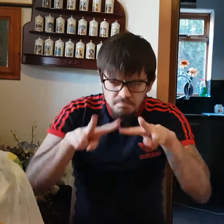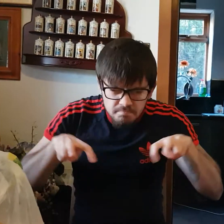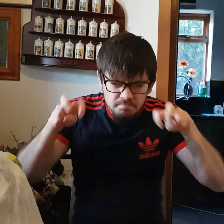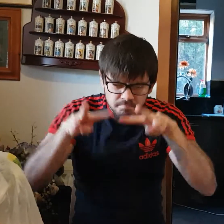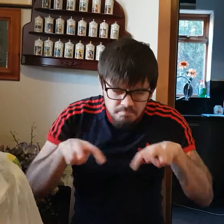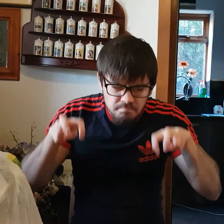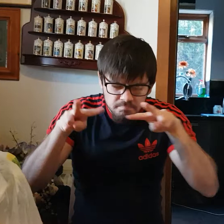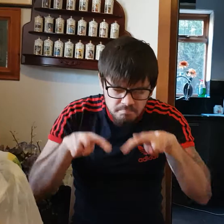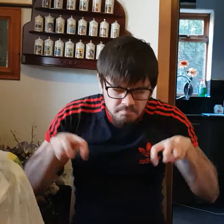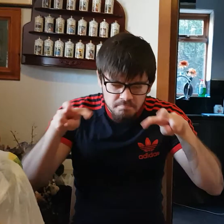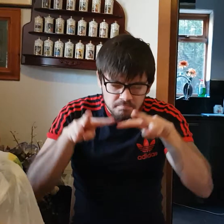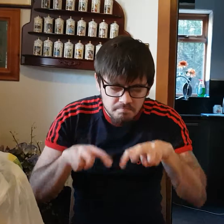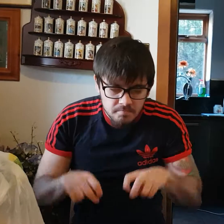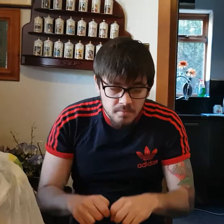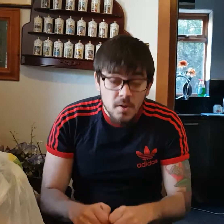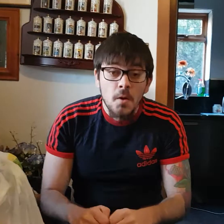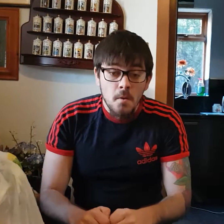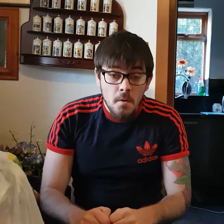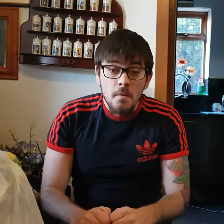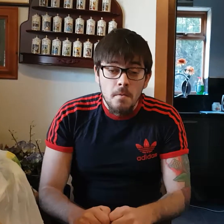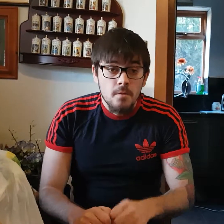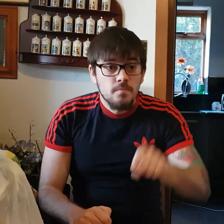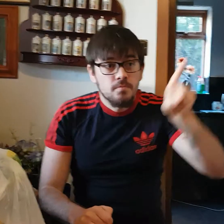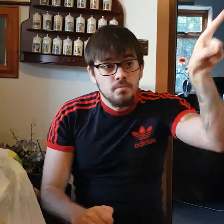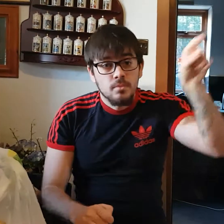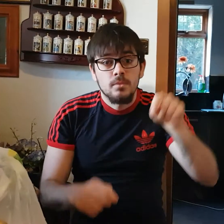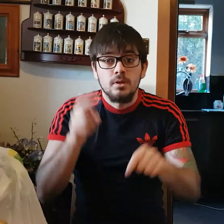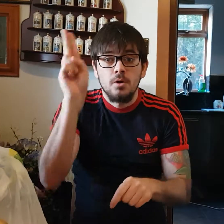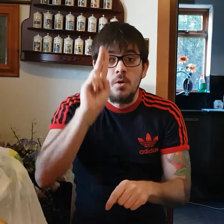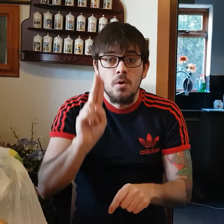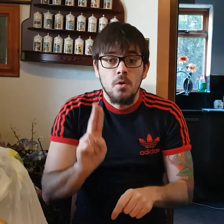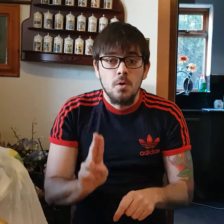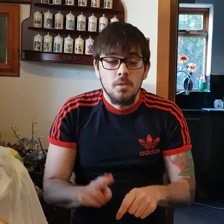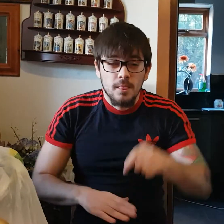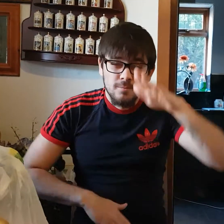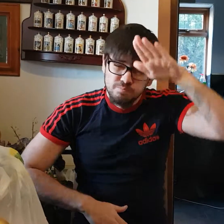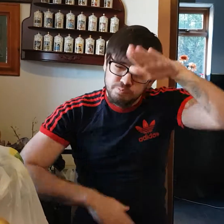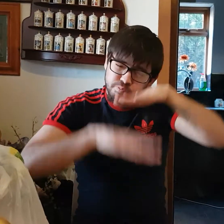had a think and we did some research